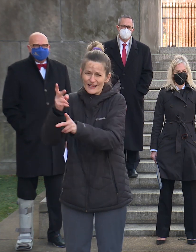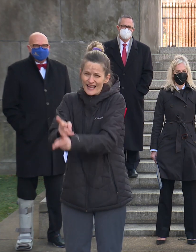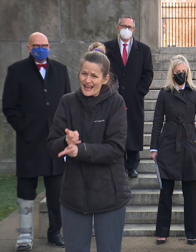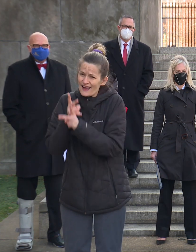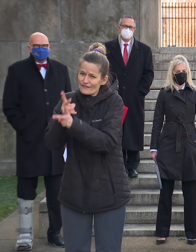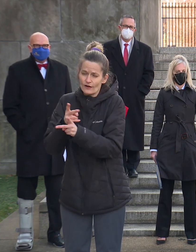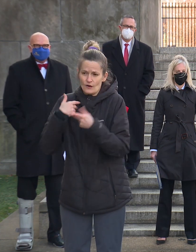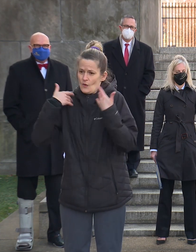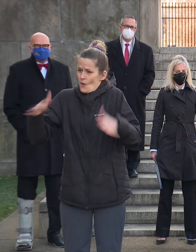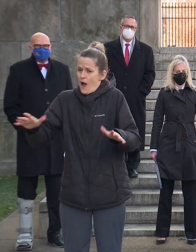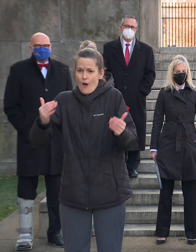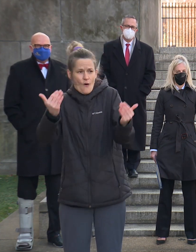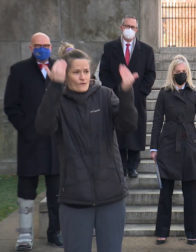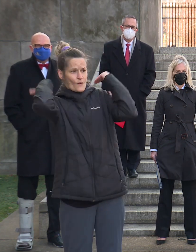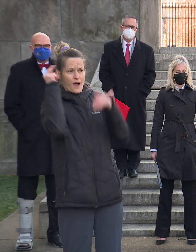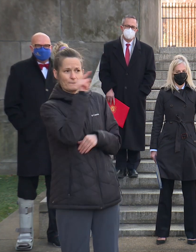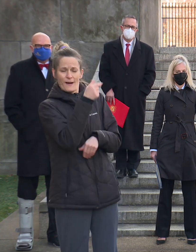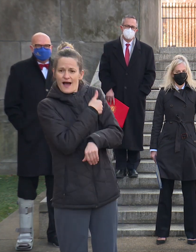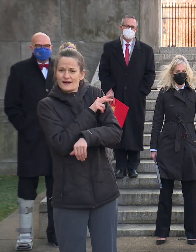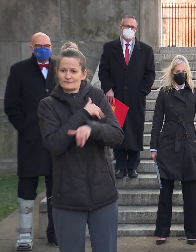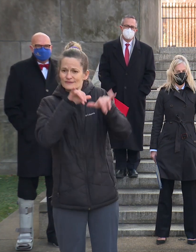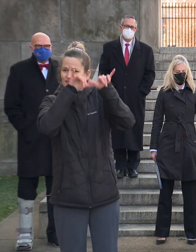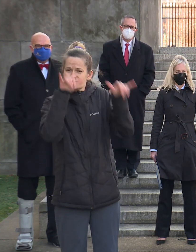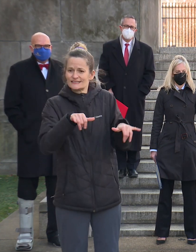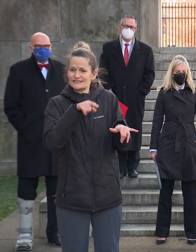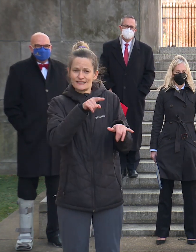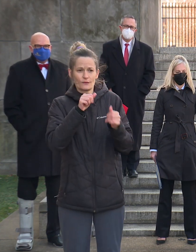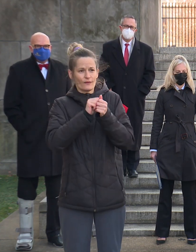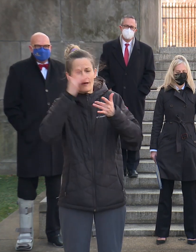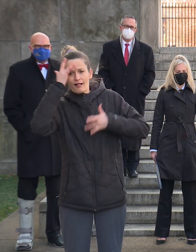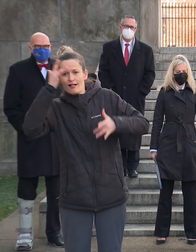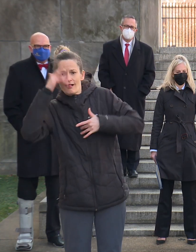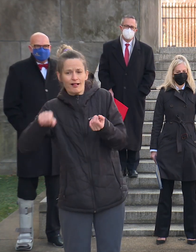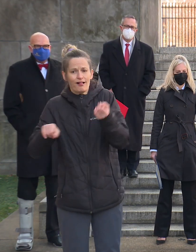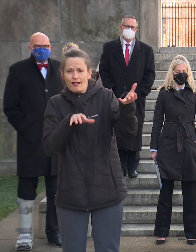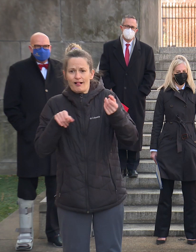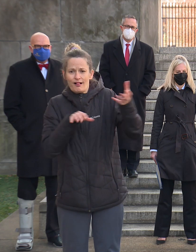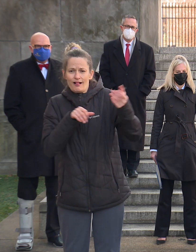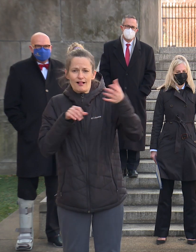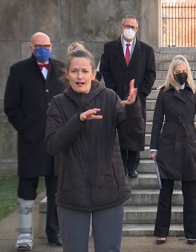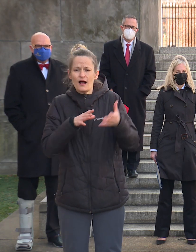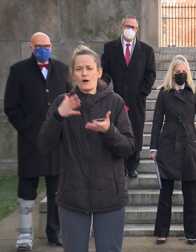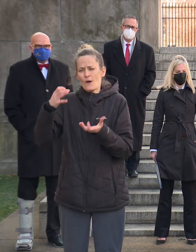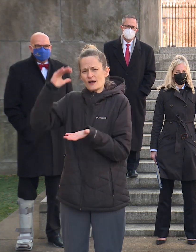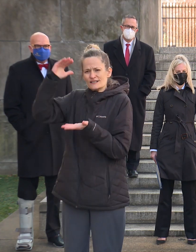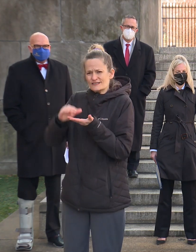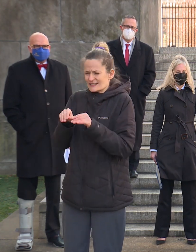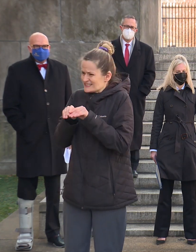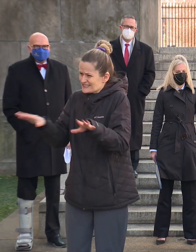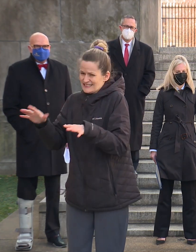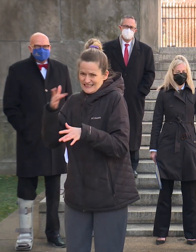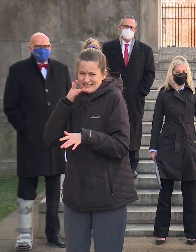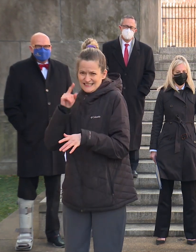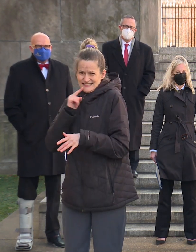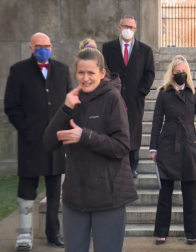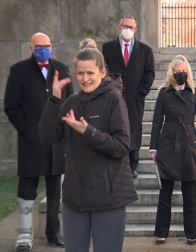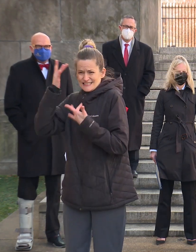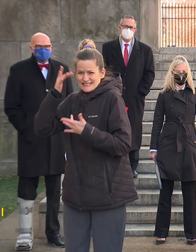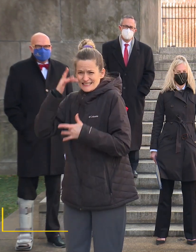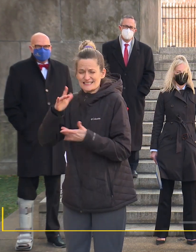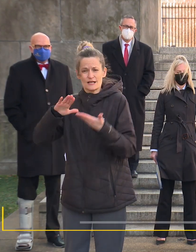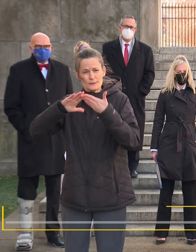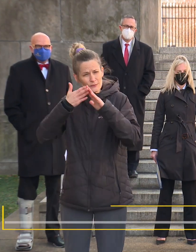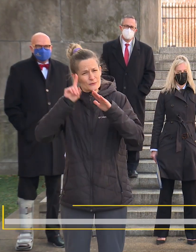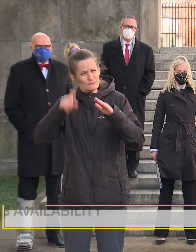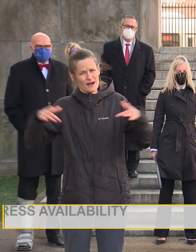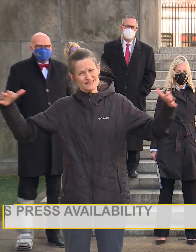infection rates, we decrease risk of severe disease and subsequent hospitalizations. We do this as a community by getting vaccinated, getting